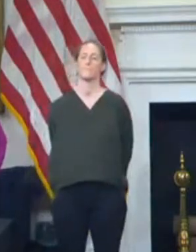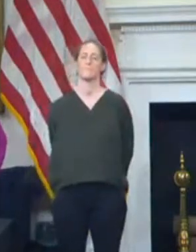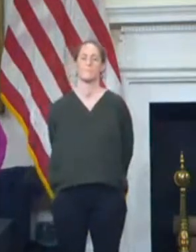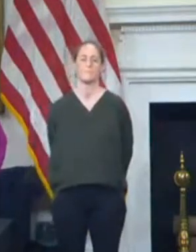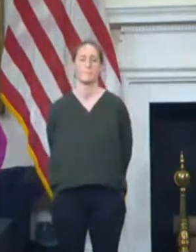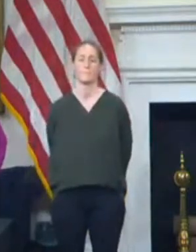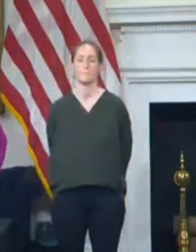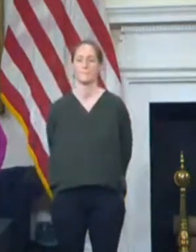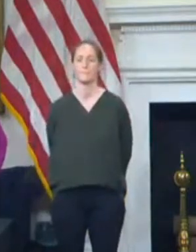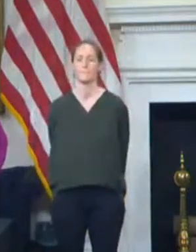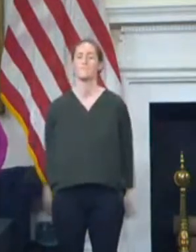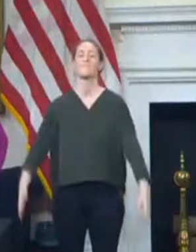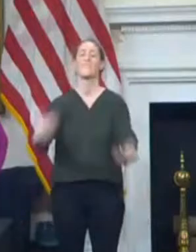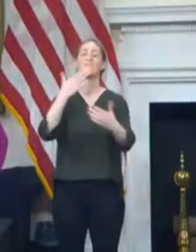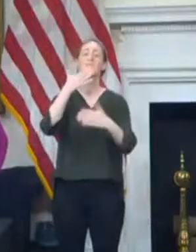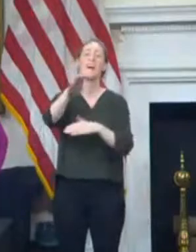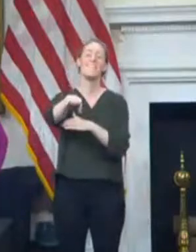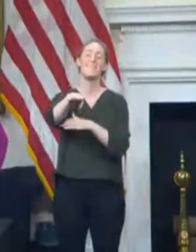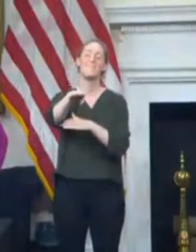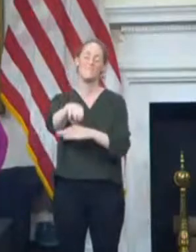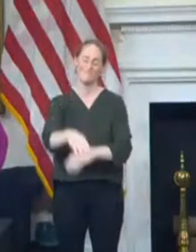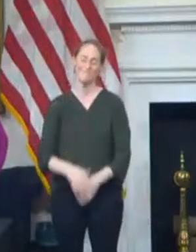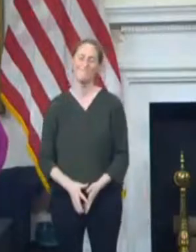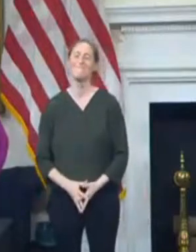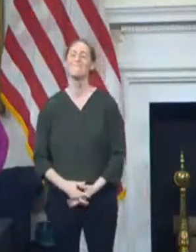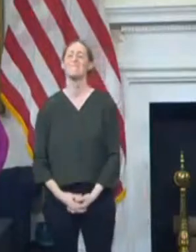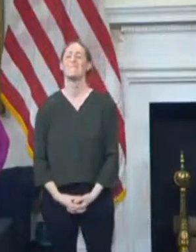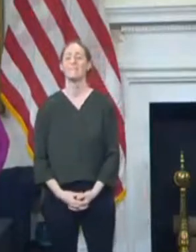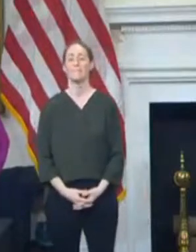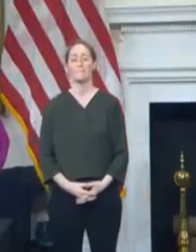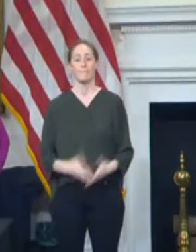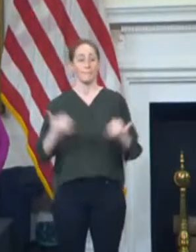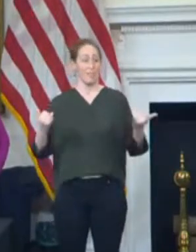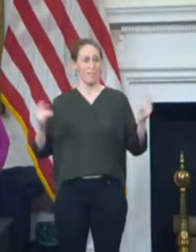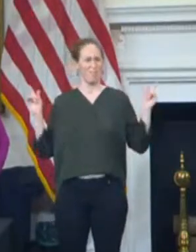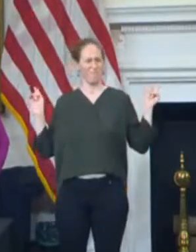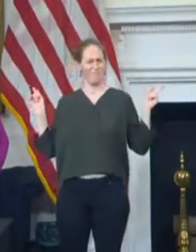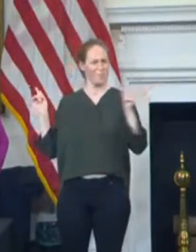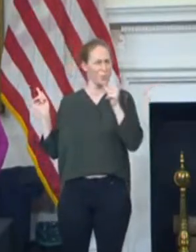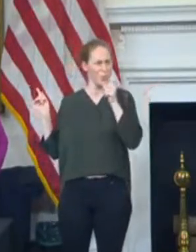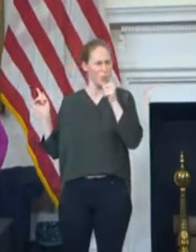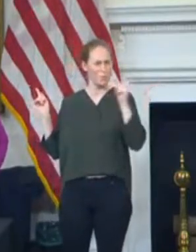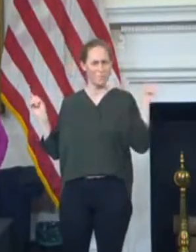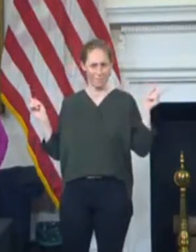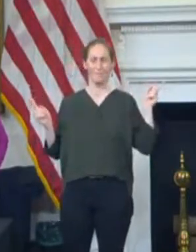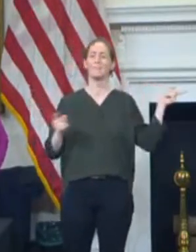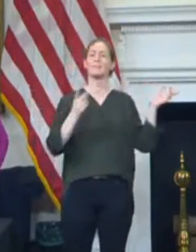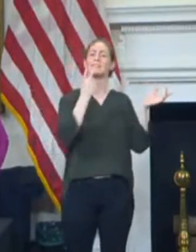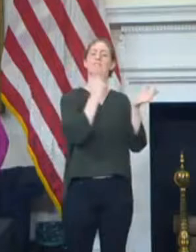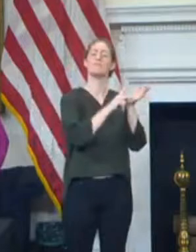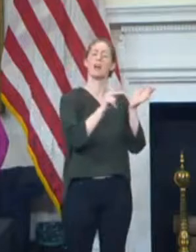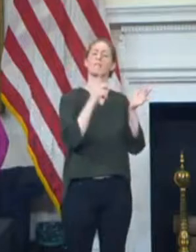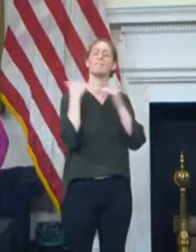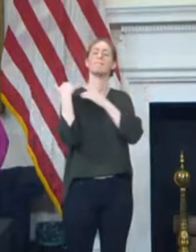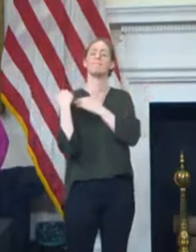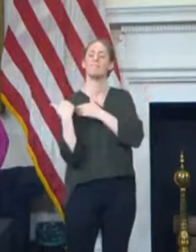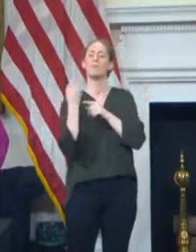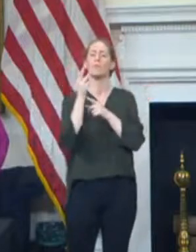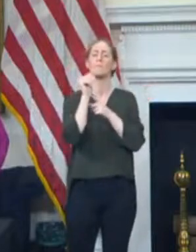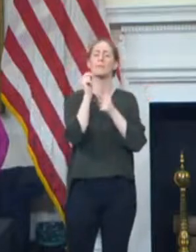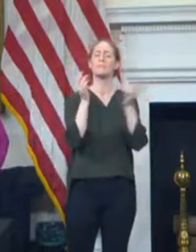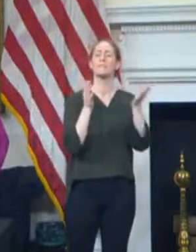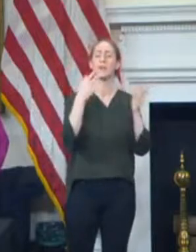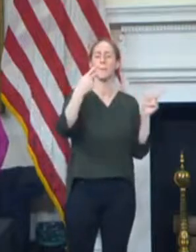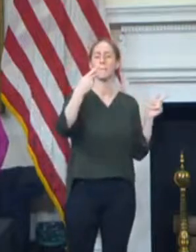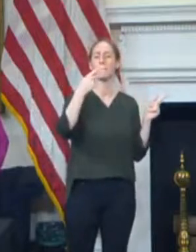Good afternoon. Joining me today are Secretary of Human Services, Lourdes Padilla, and Dr.